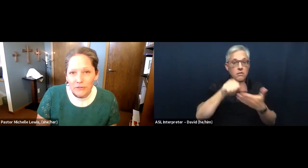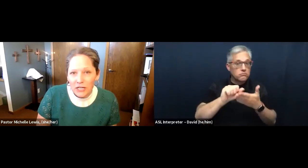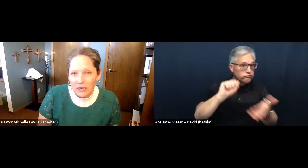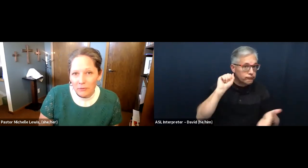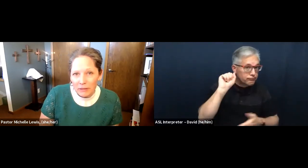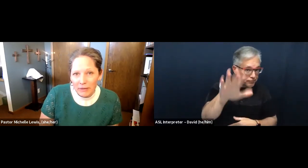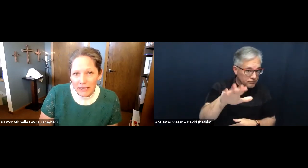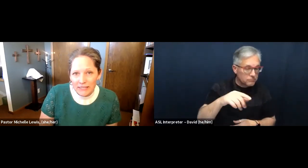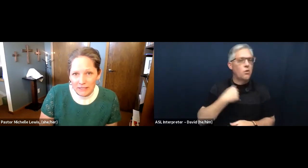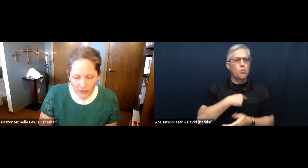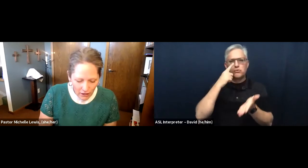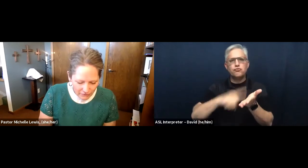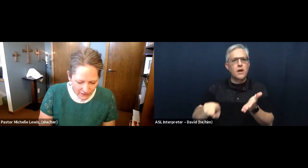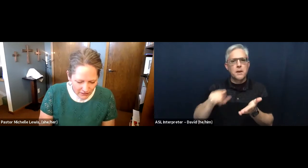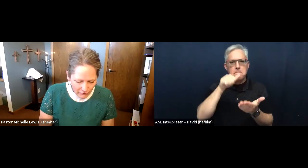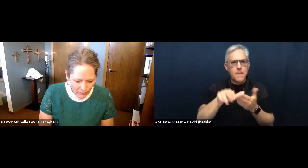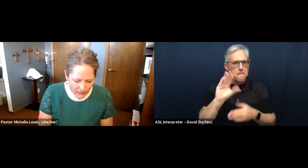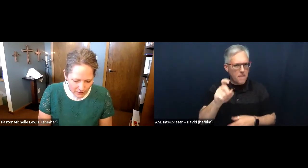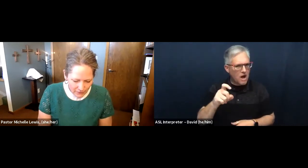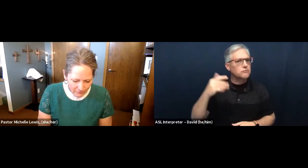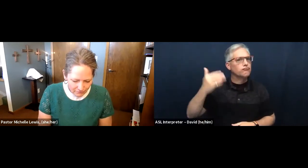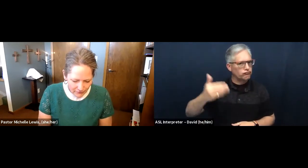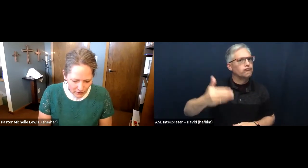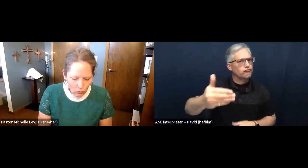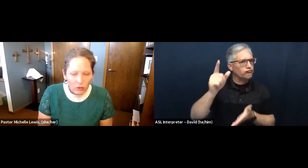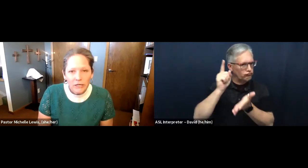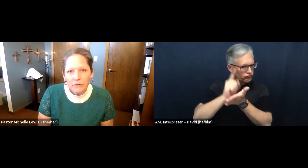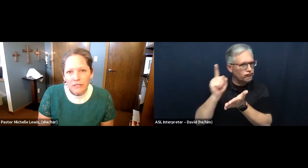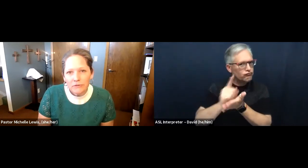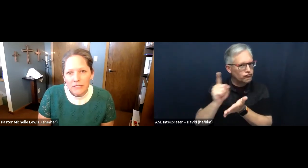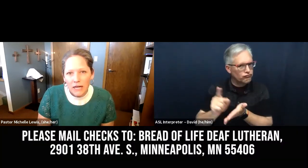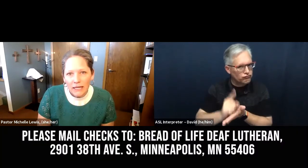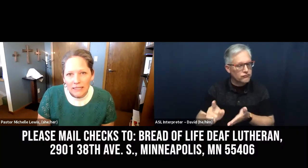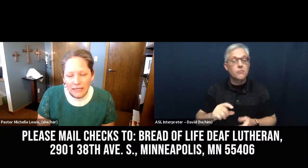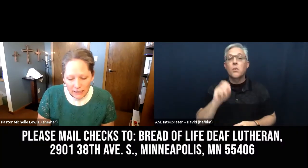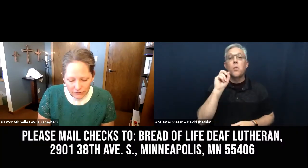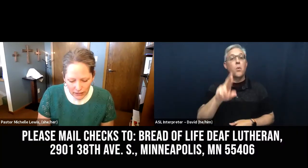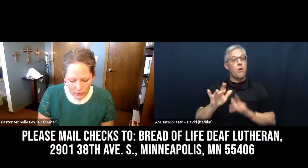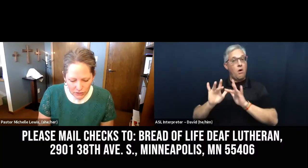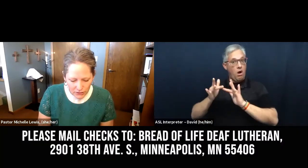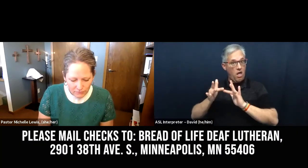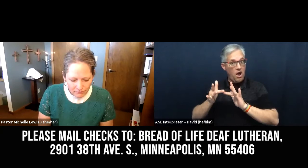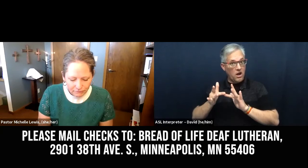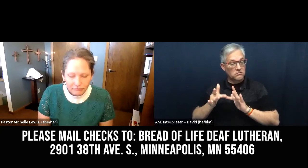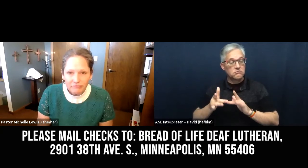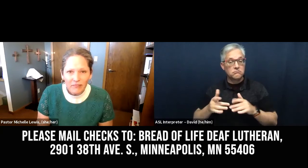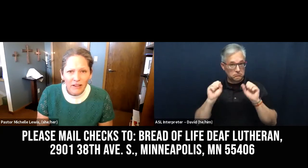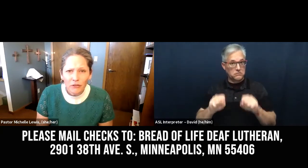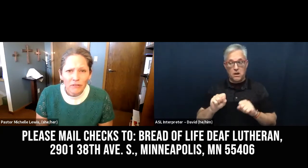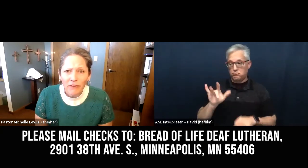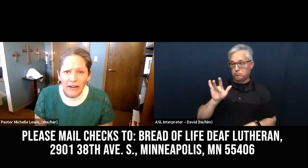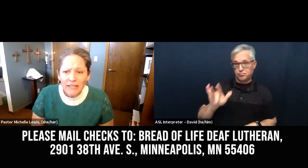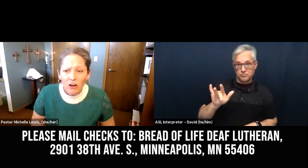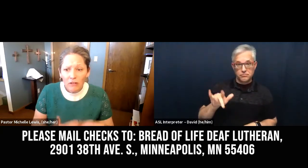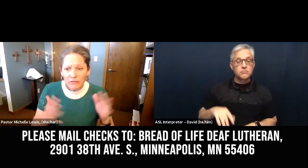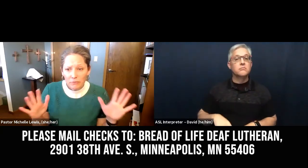We do check our mailbox often every week, or you can use an online giving option. And